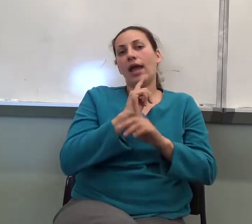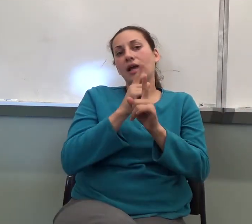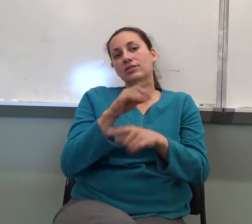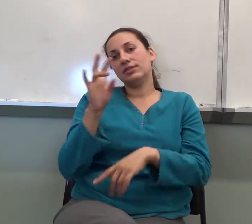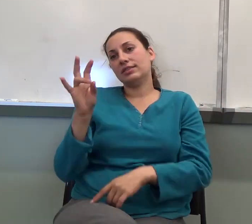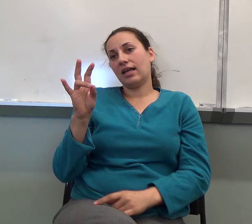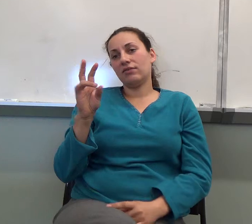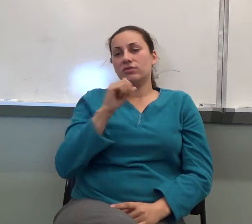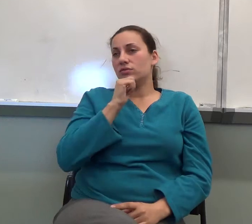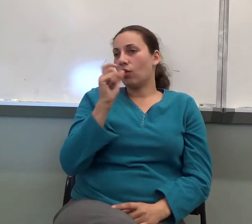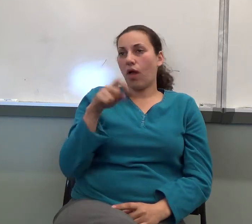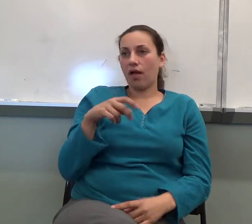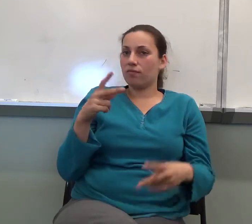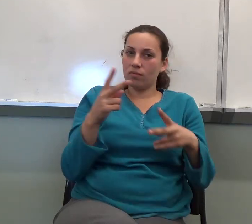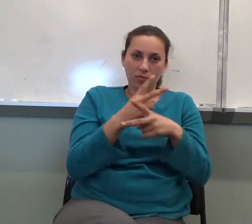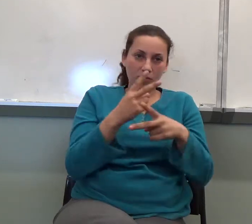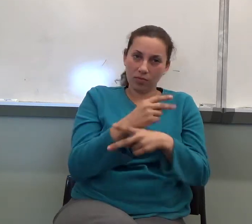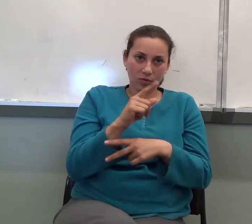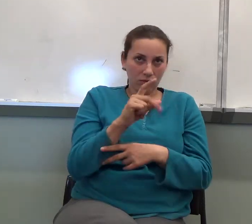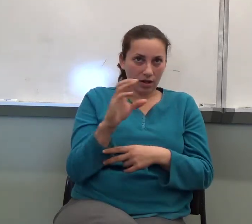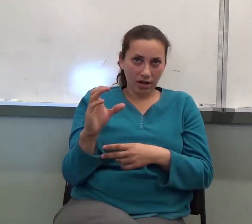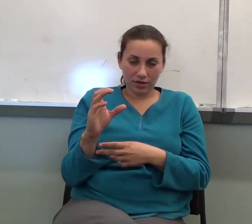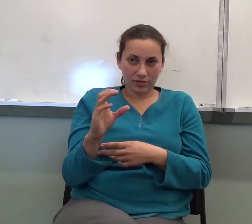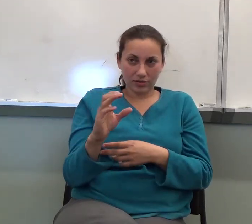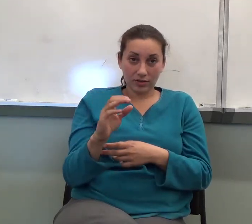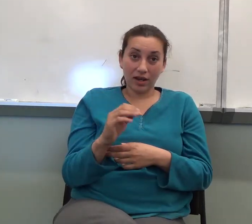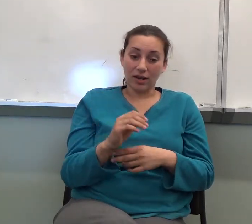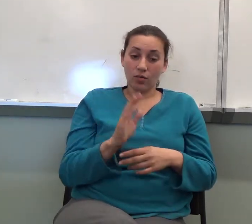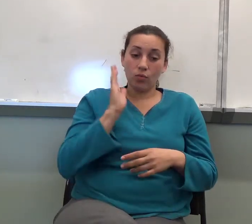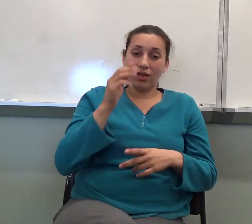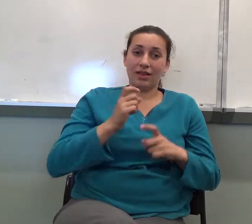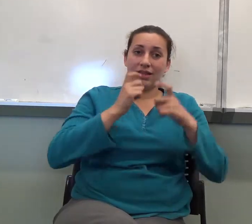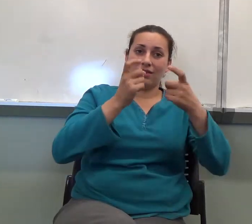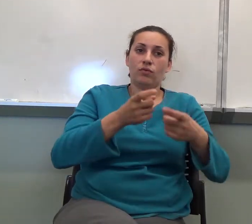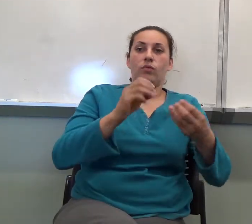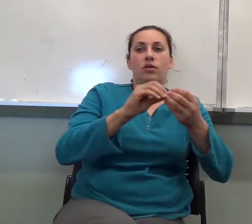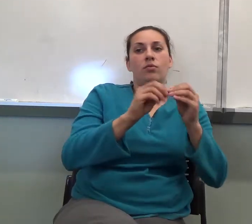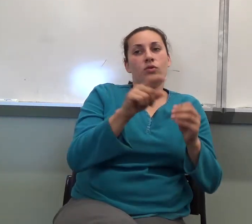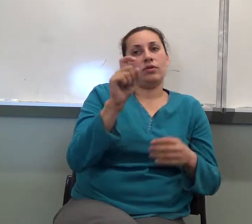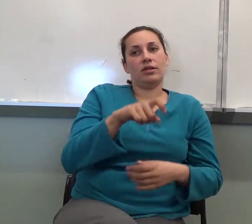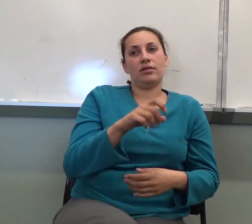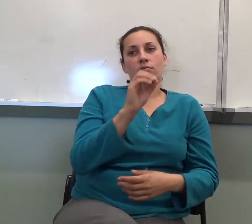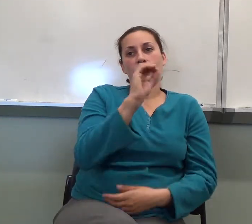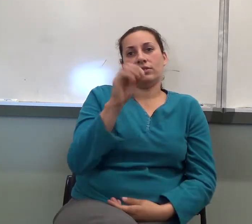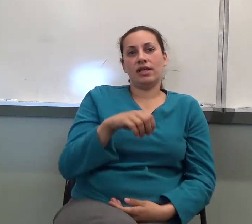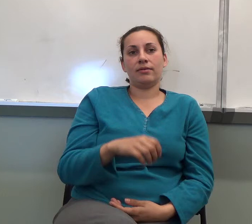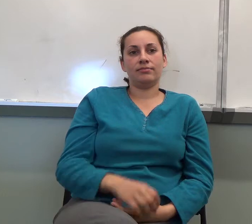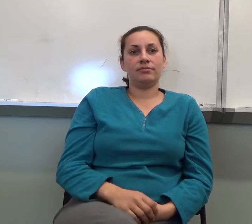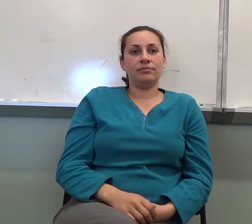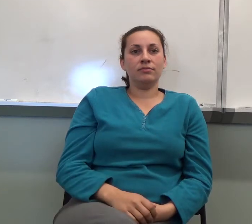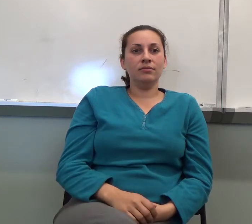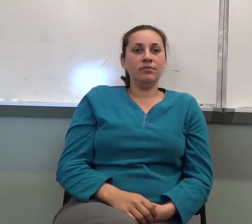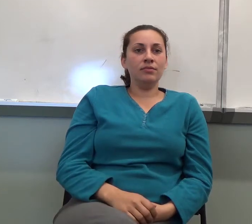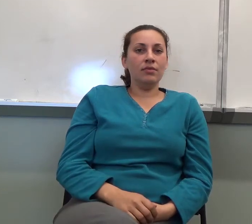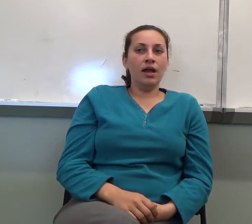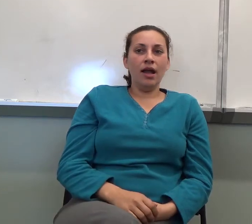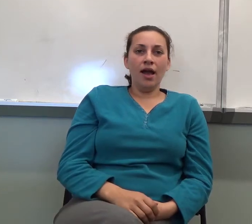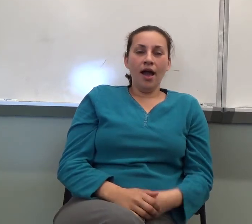any multiplying by 100 or anything like that. It actually gives you the number of the percent. So this, you're going to have to convert. This one, you do